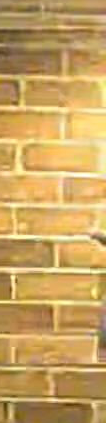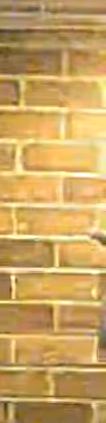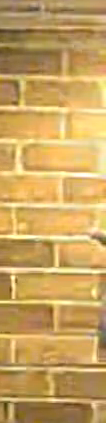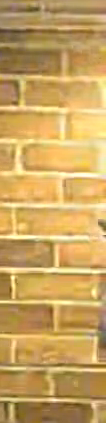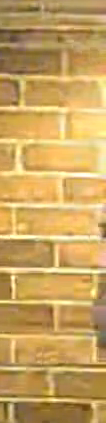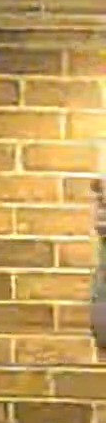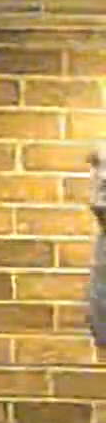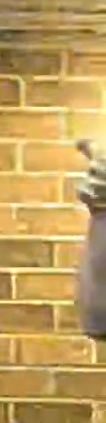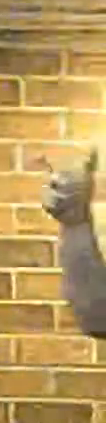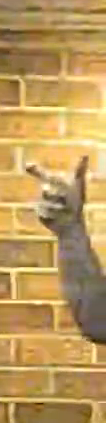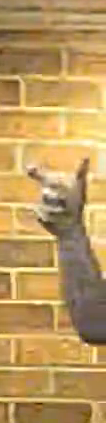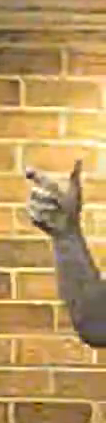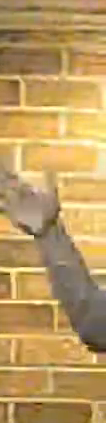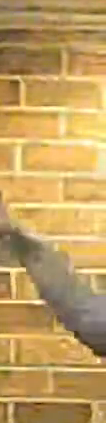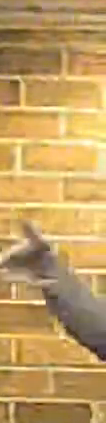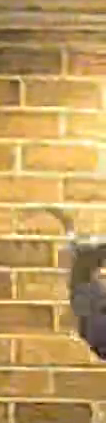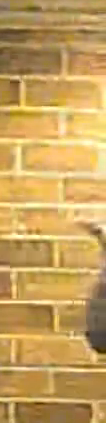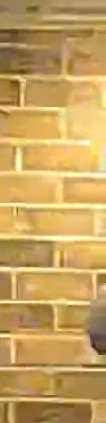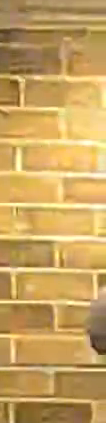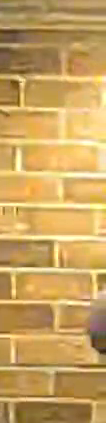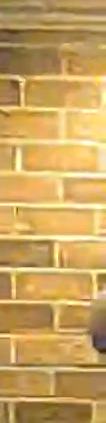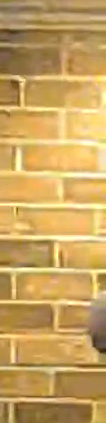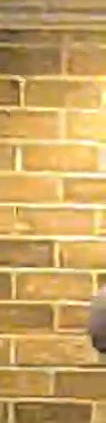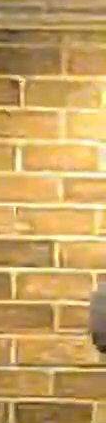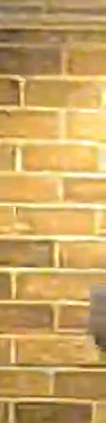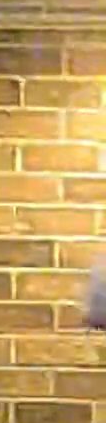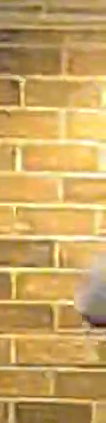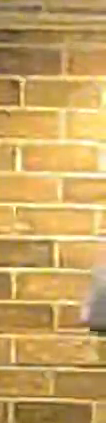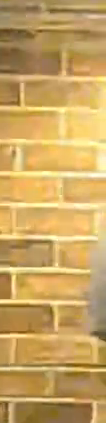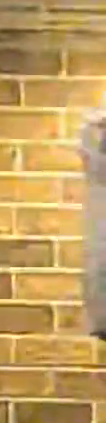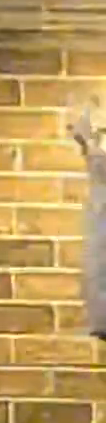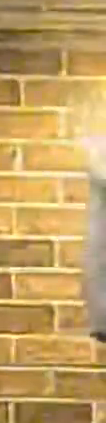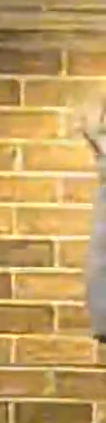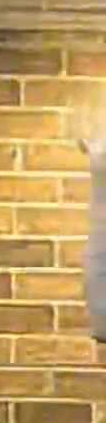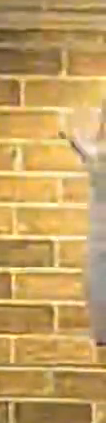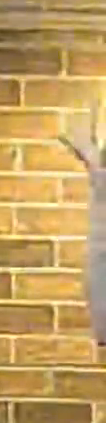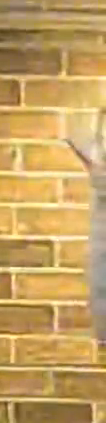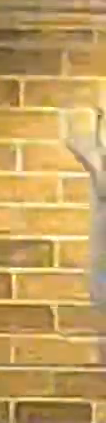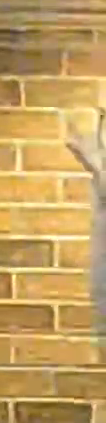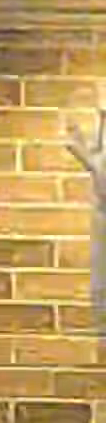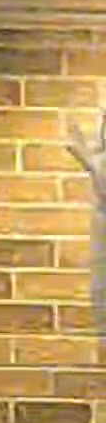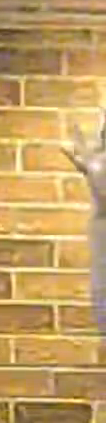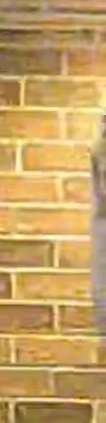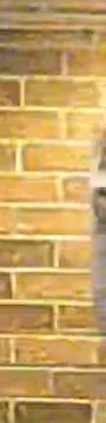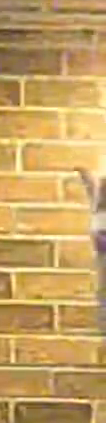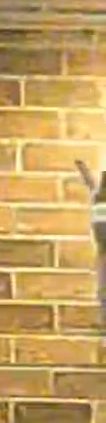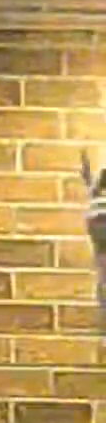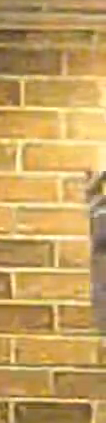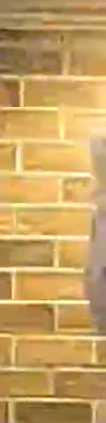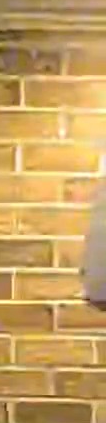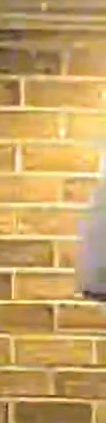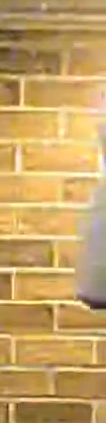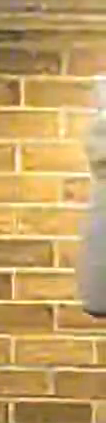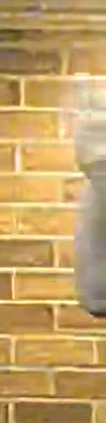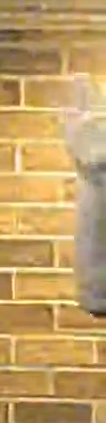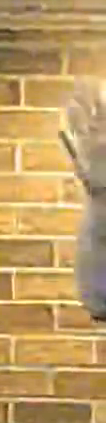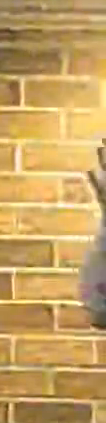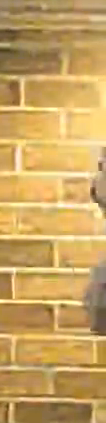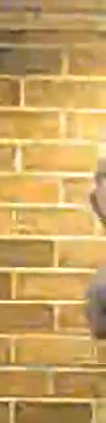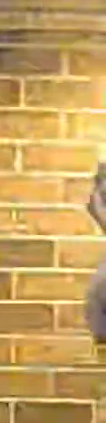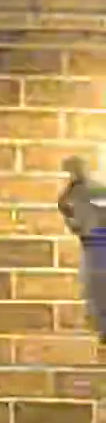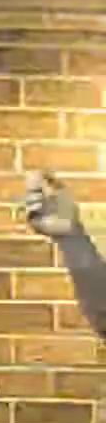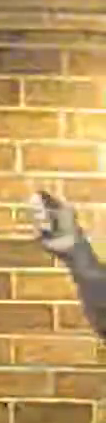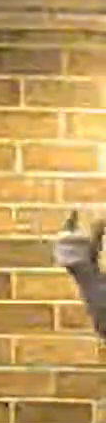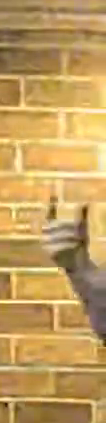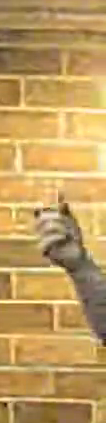word you used was offered, by Whittle Council. So again, I had an open mind. I sent the